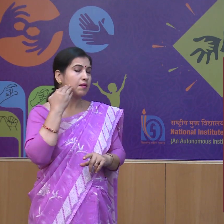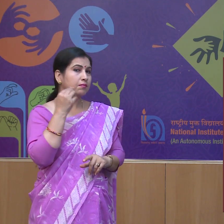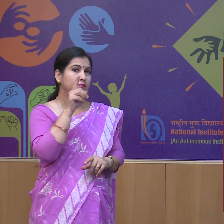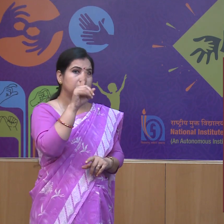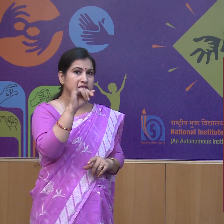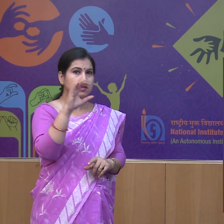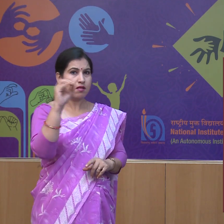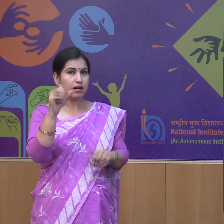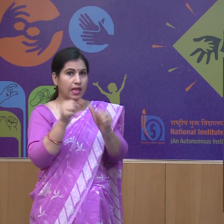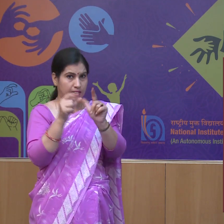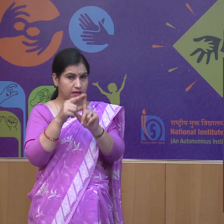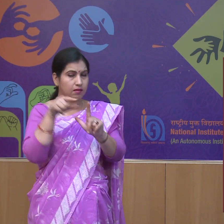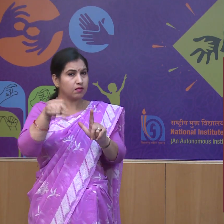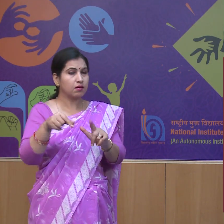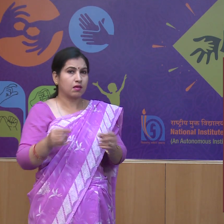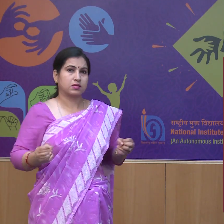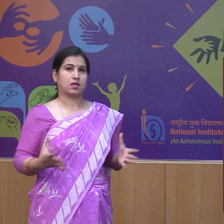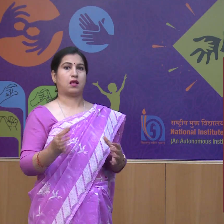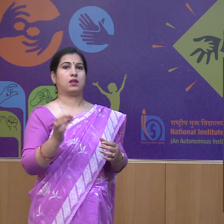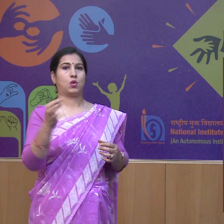the East India Company.